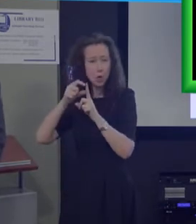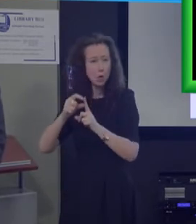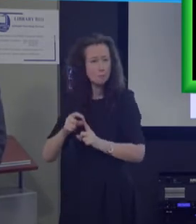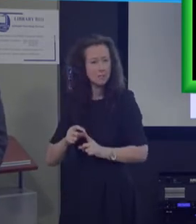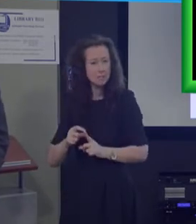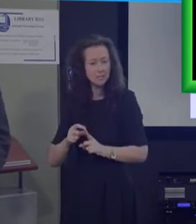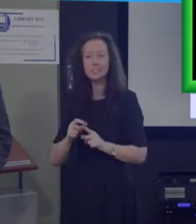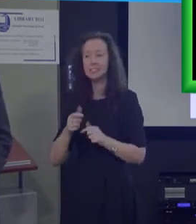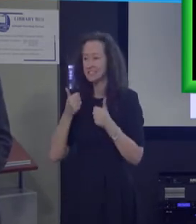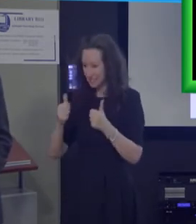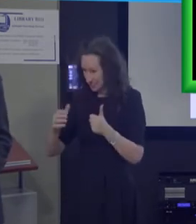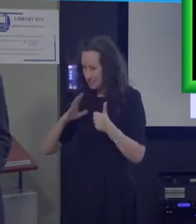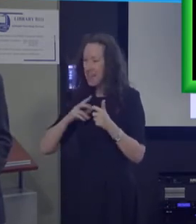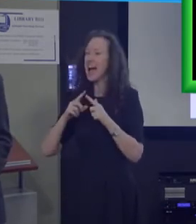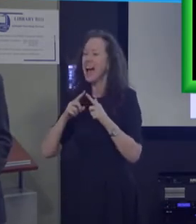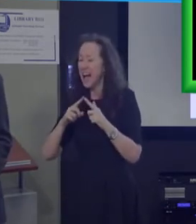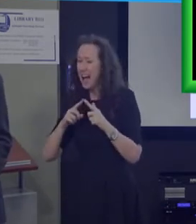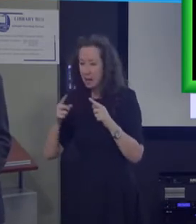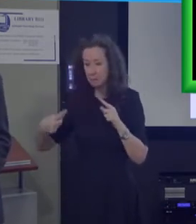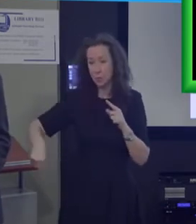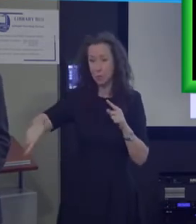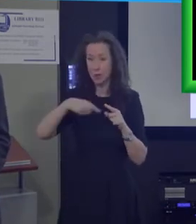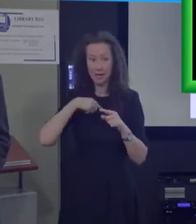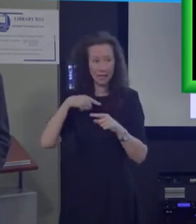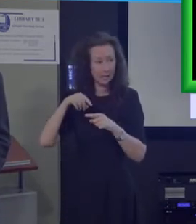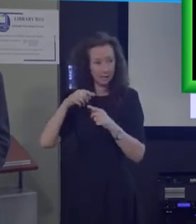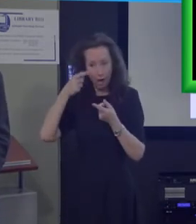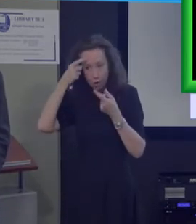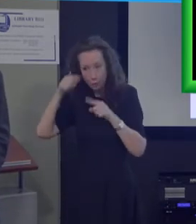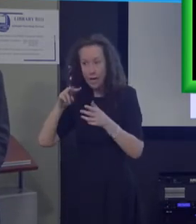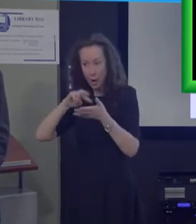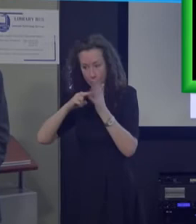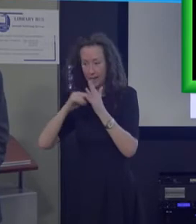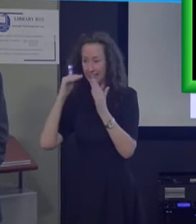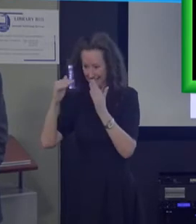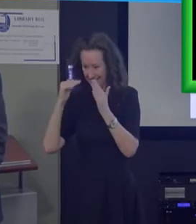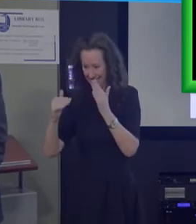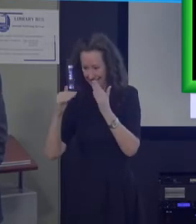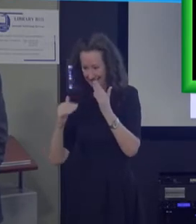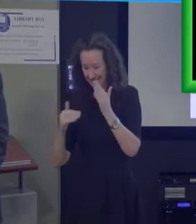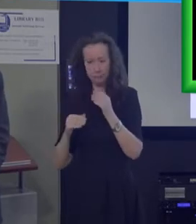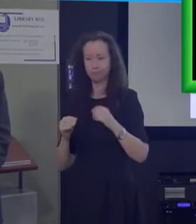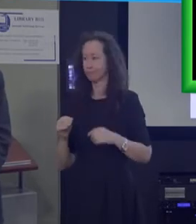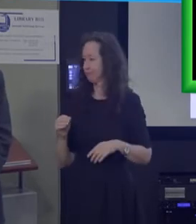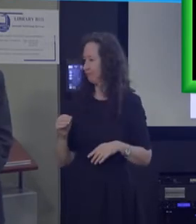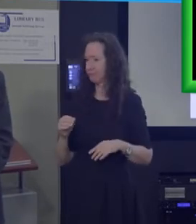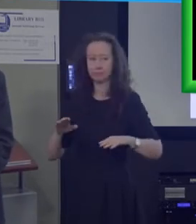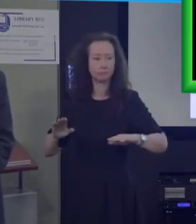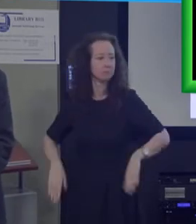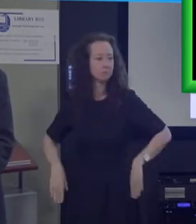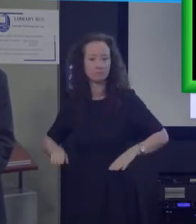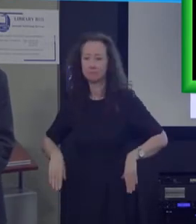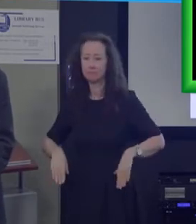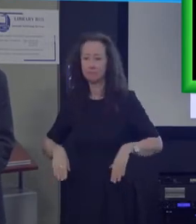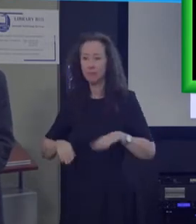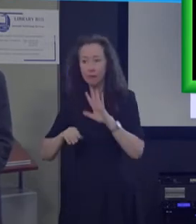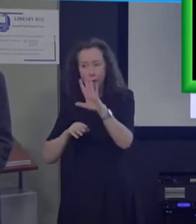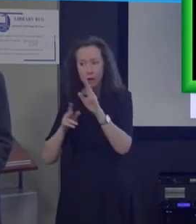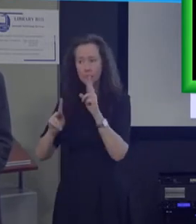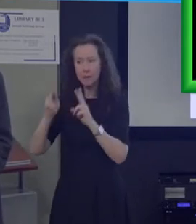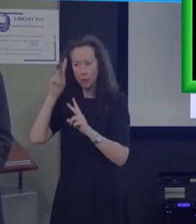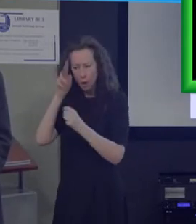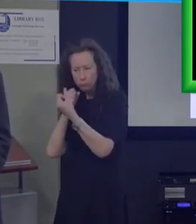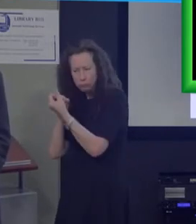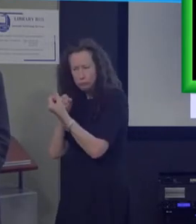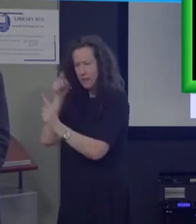little agreement on what the terminology even means, even though people believe in one approach as another with great